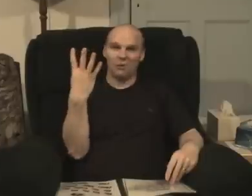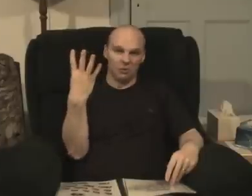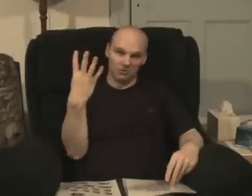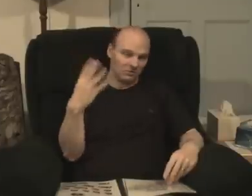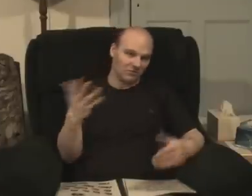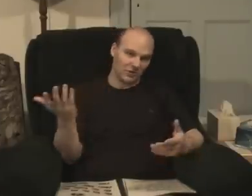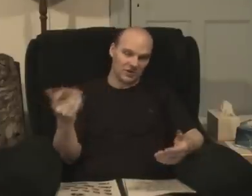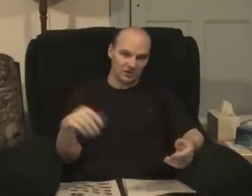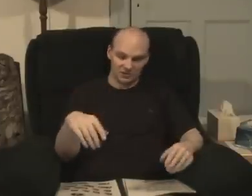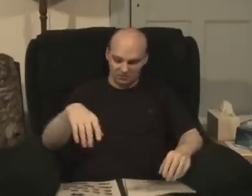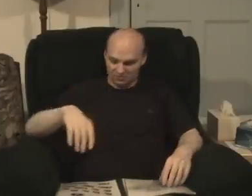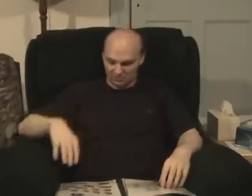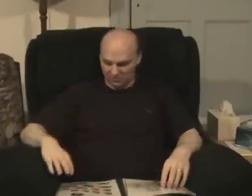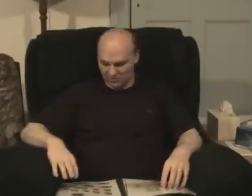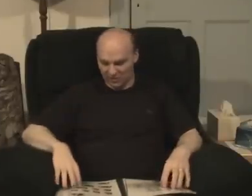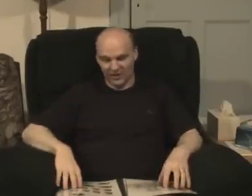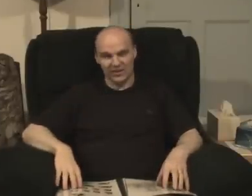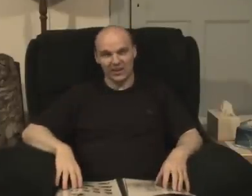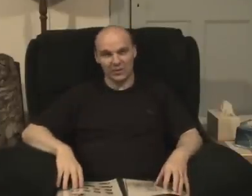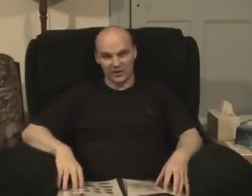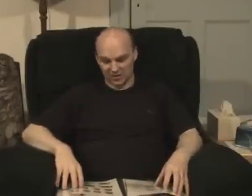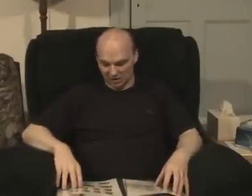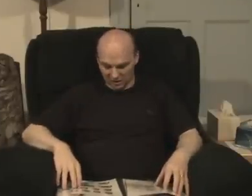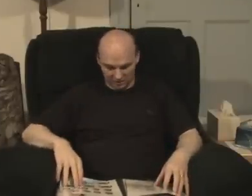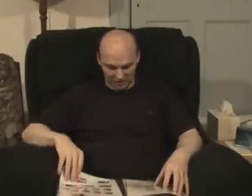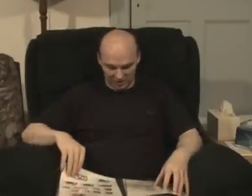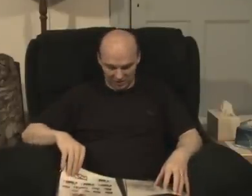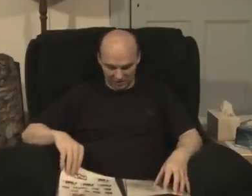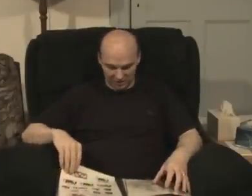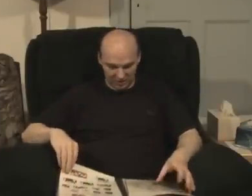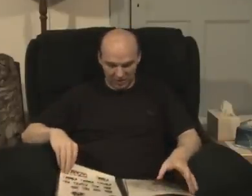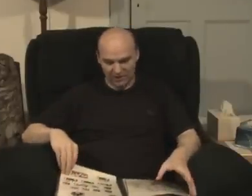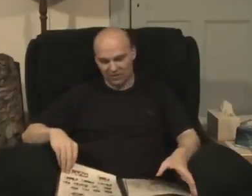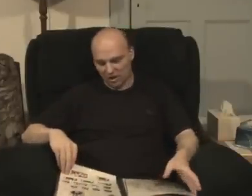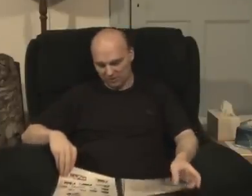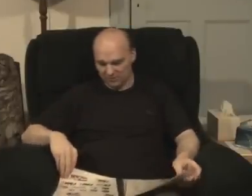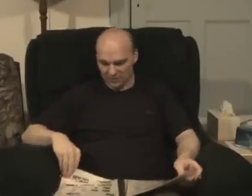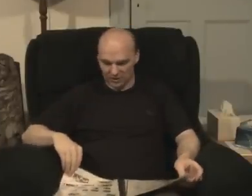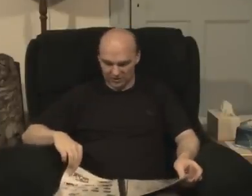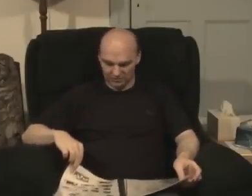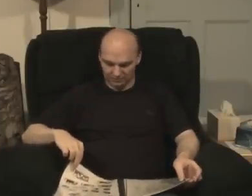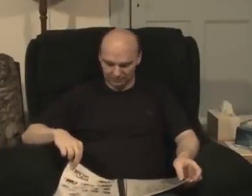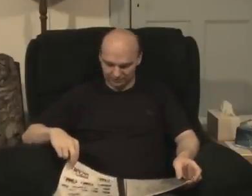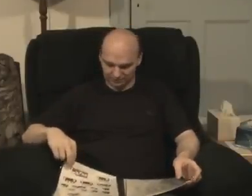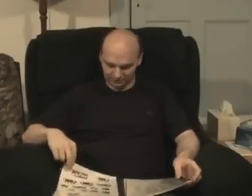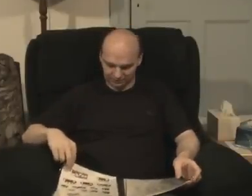124, for instance. So that's the other way to sign number sign, time signs.